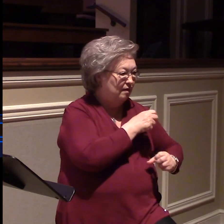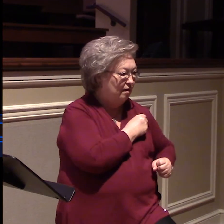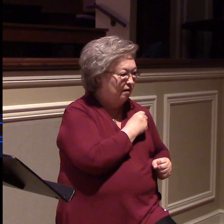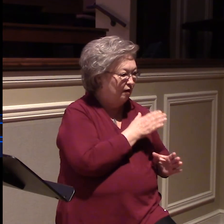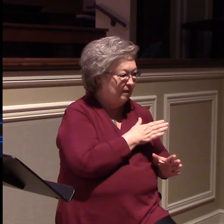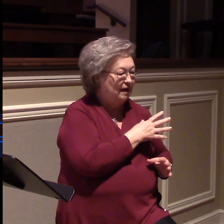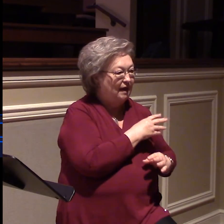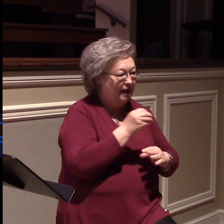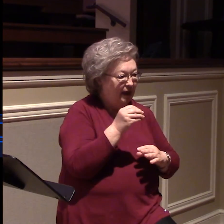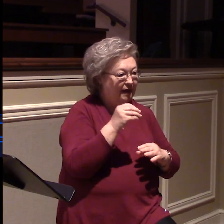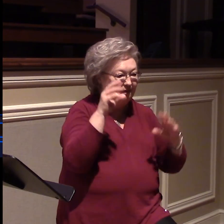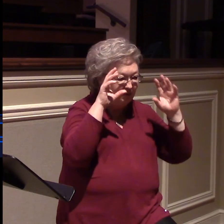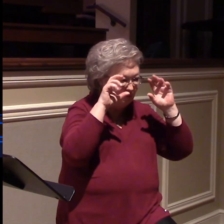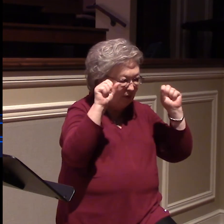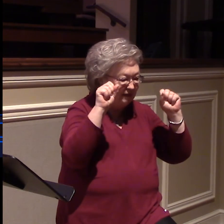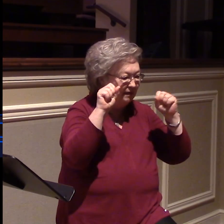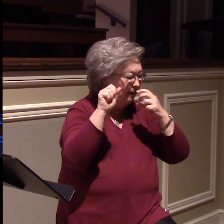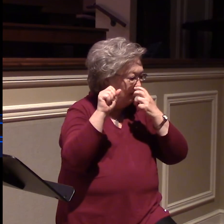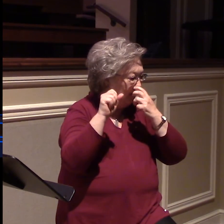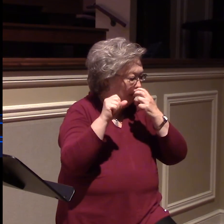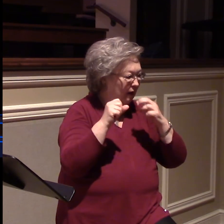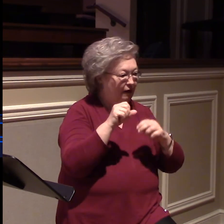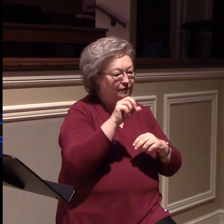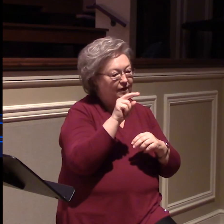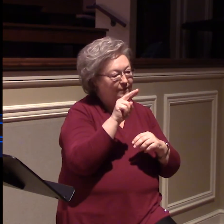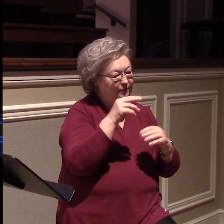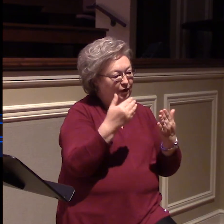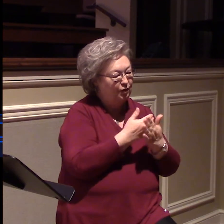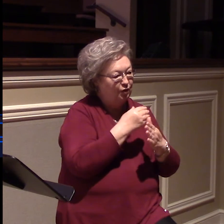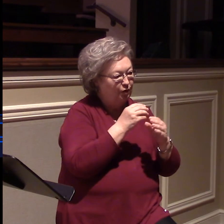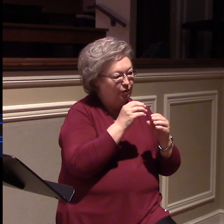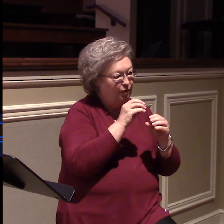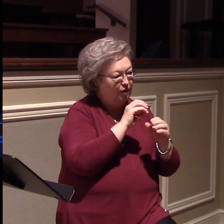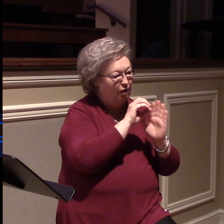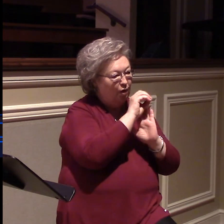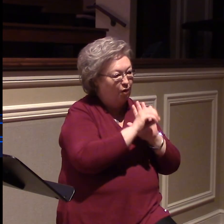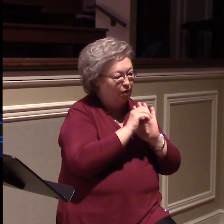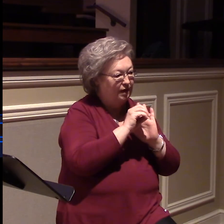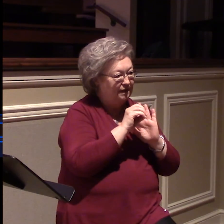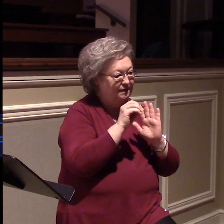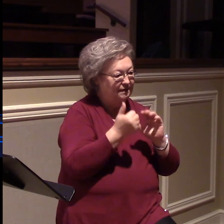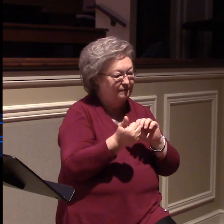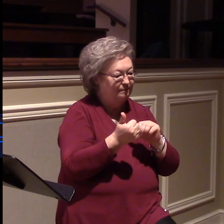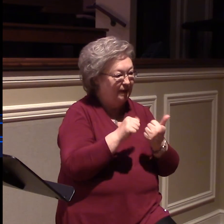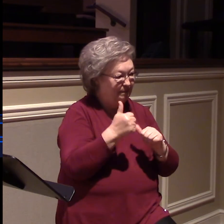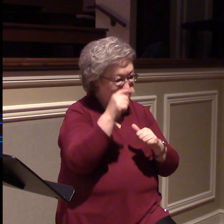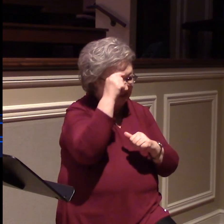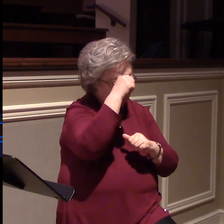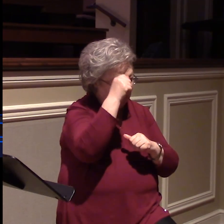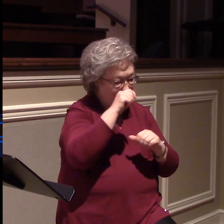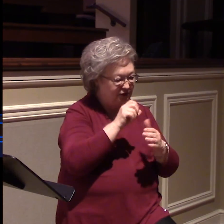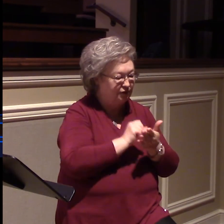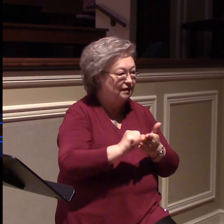president of New Orleans Baptist Theological Seminary, is going to be preaching for us, and you don't want to miss that. But a few Monday nights ago, Jeff Strucker came and preached to us.